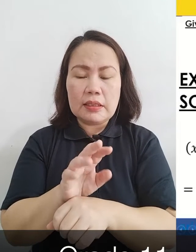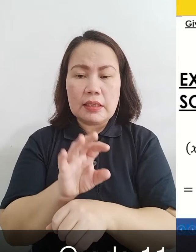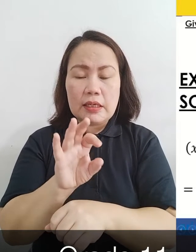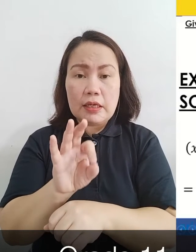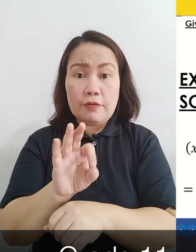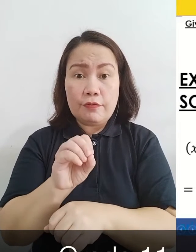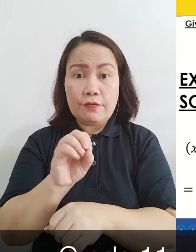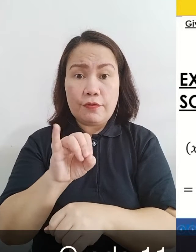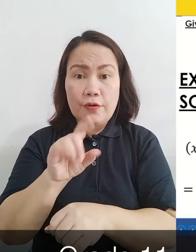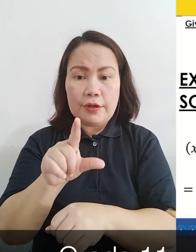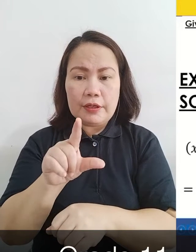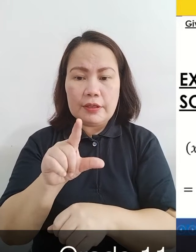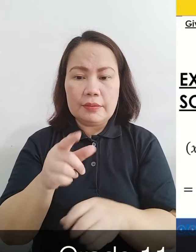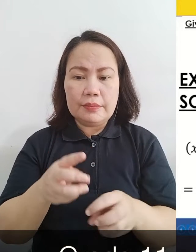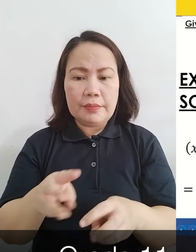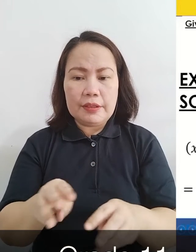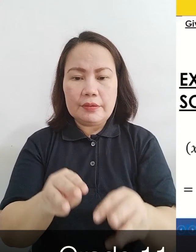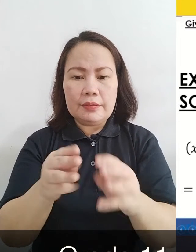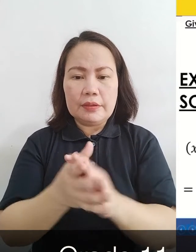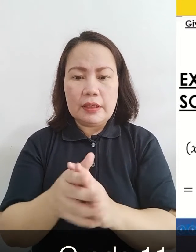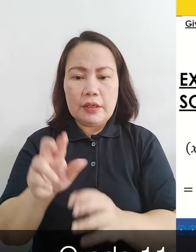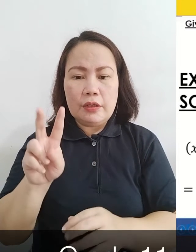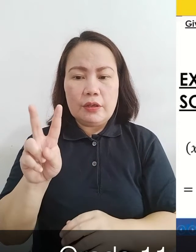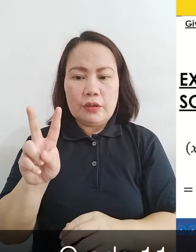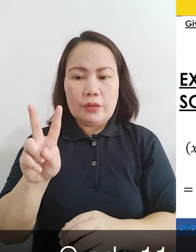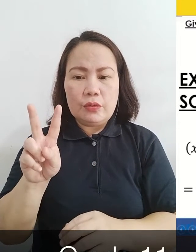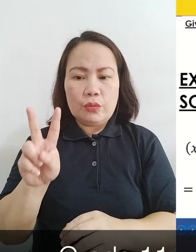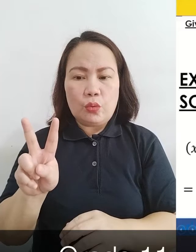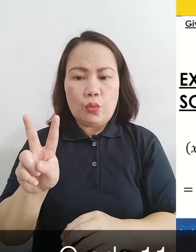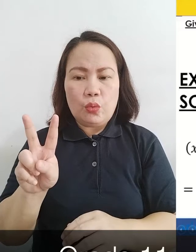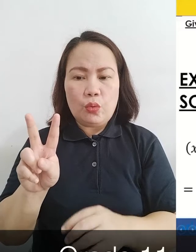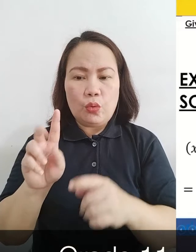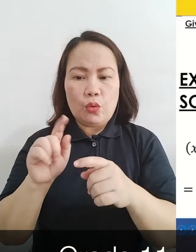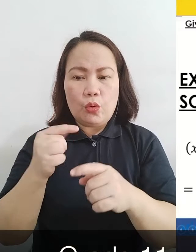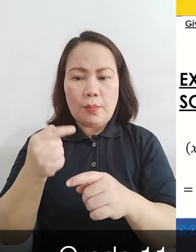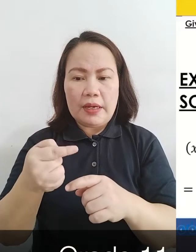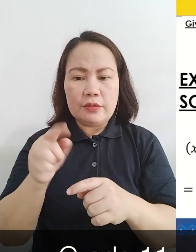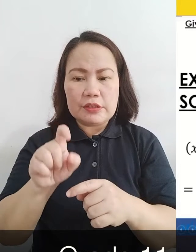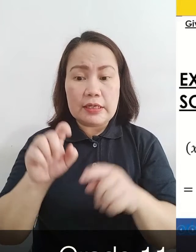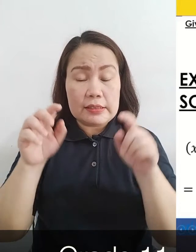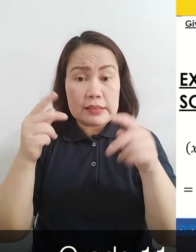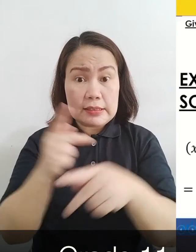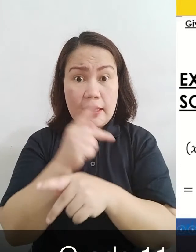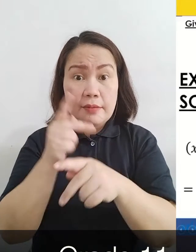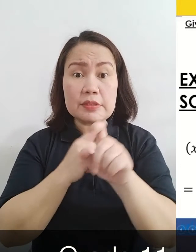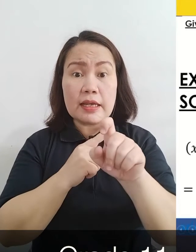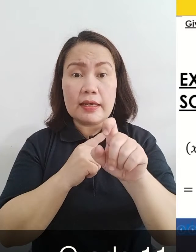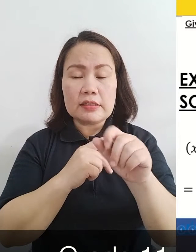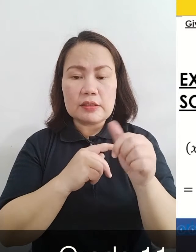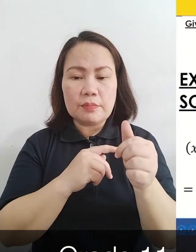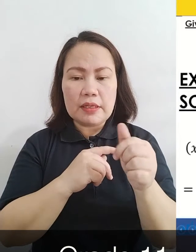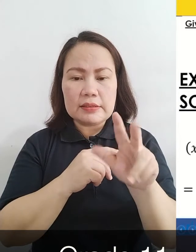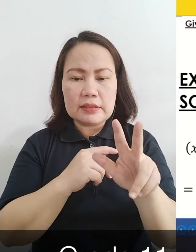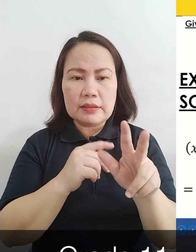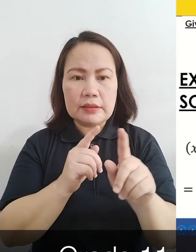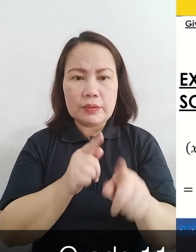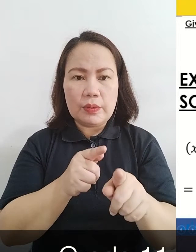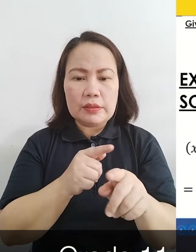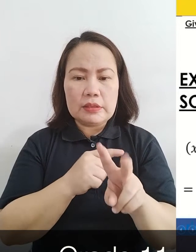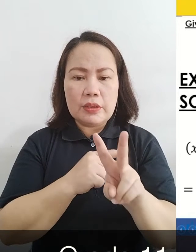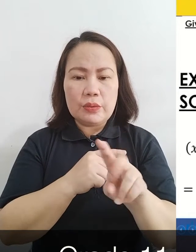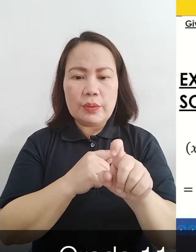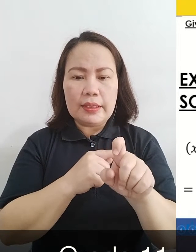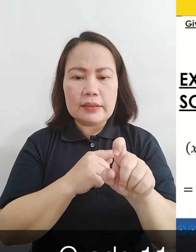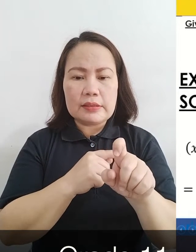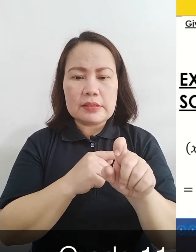x plus 3 is 2x plus 6 minus x squared minus 3x